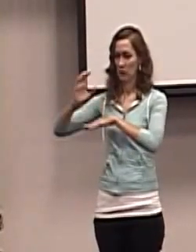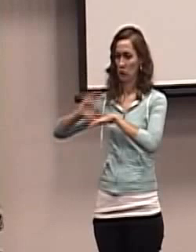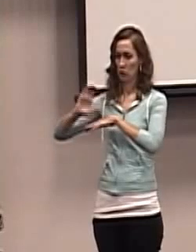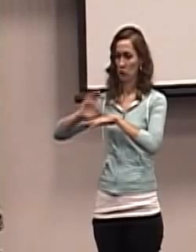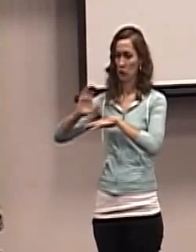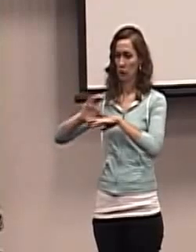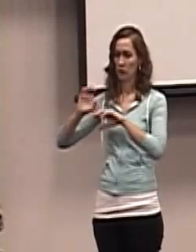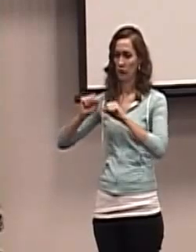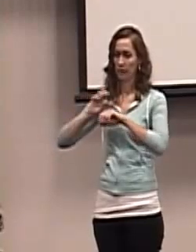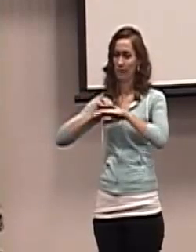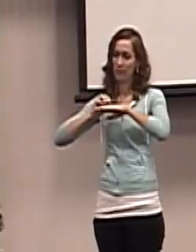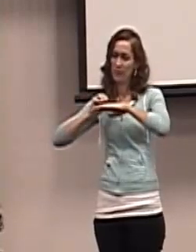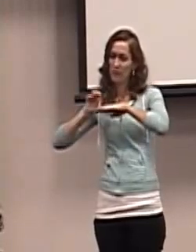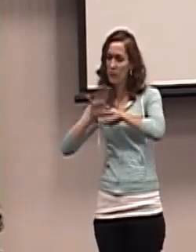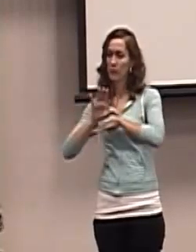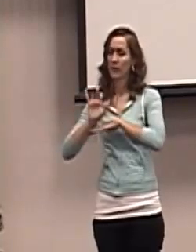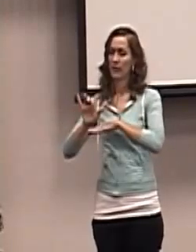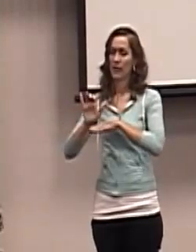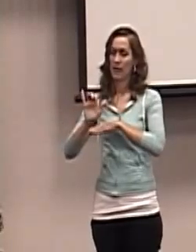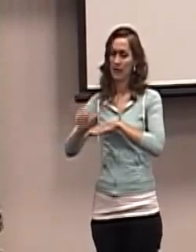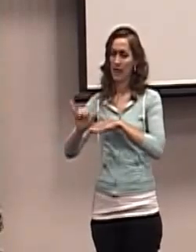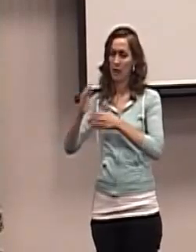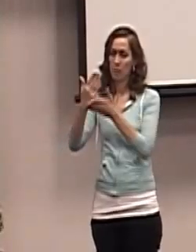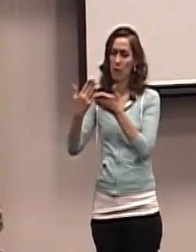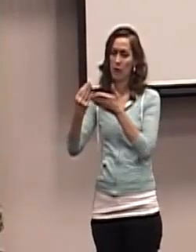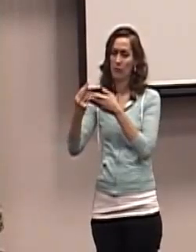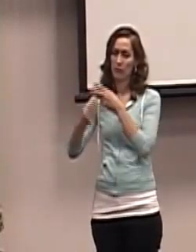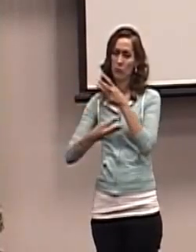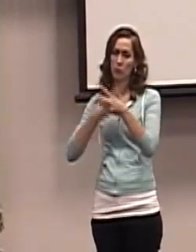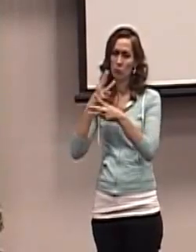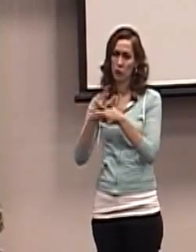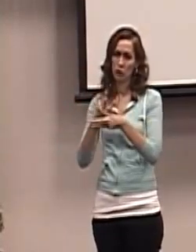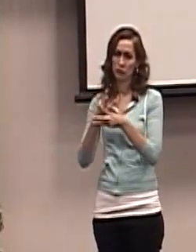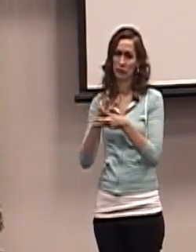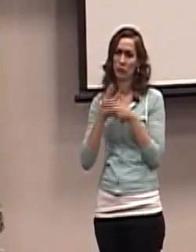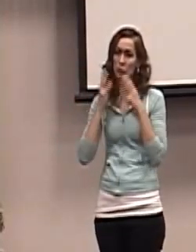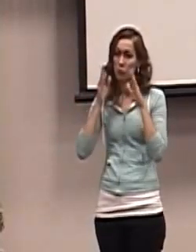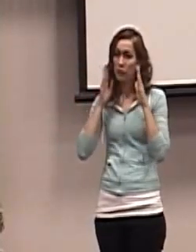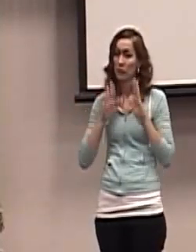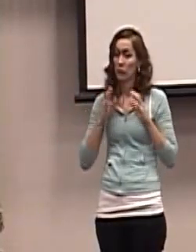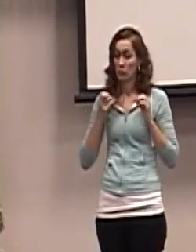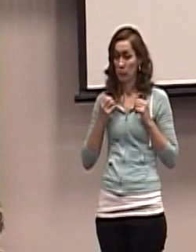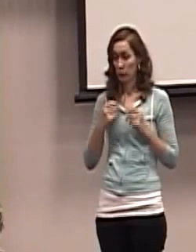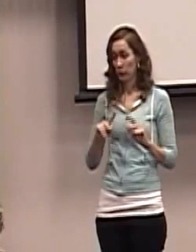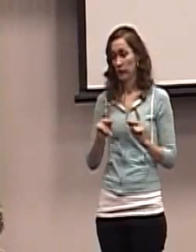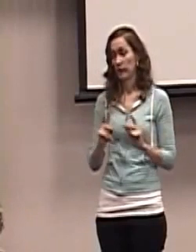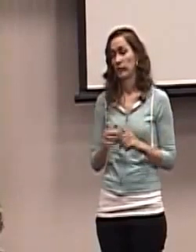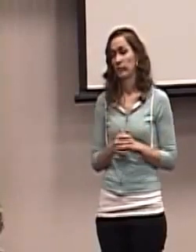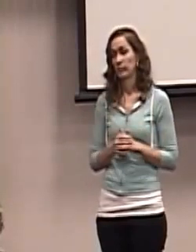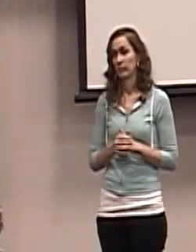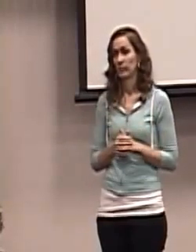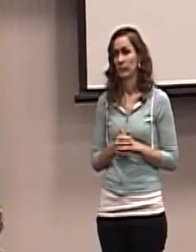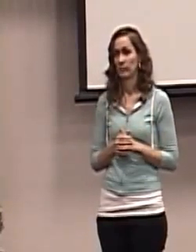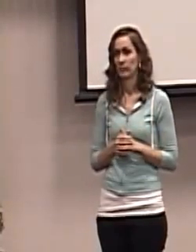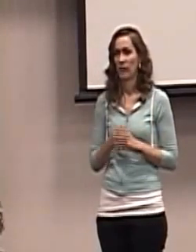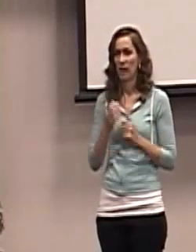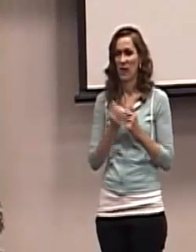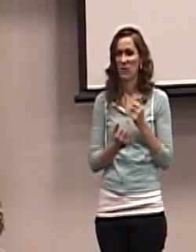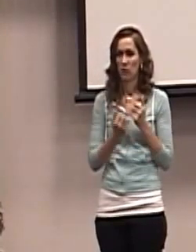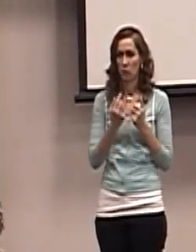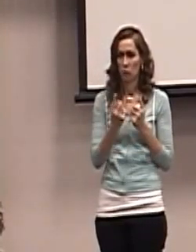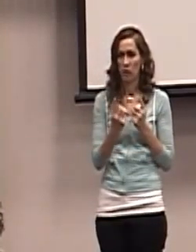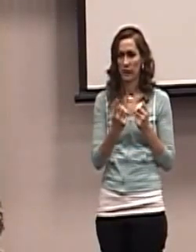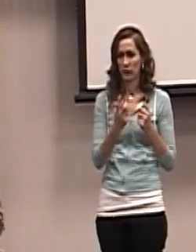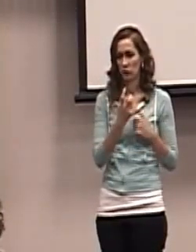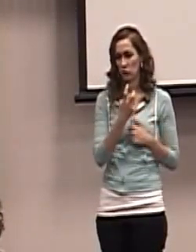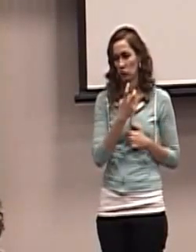could influence that part of the world, and I think that was tremendous opportunity. Everybody who